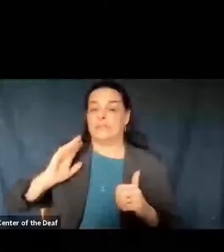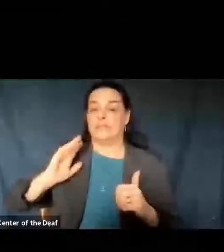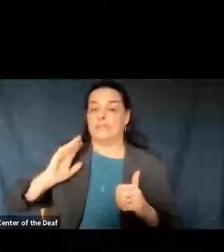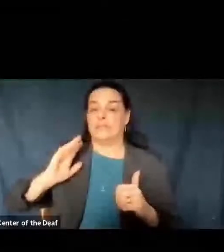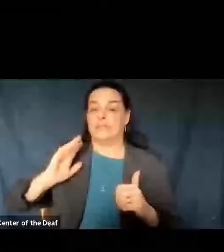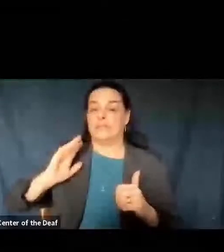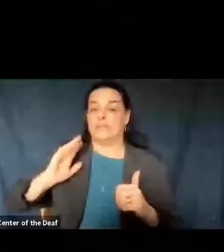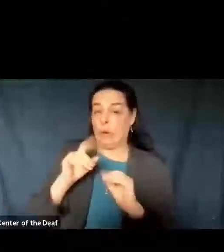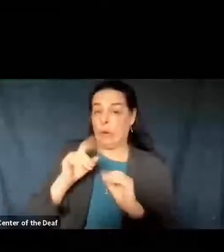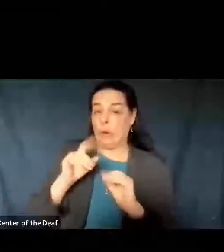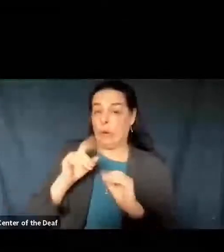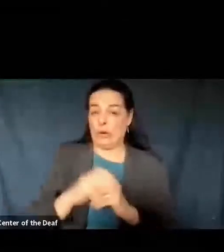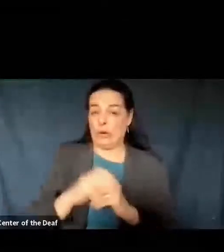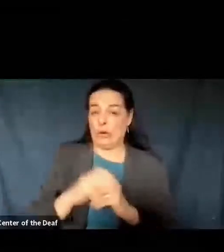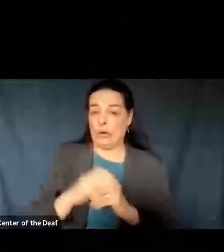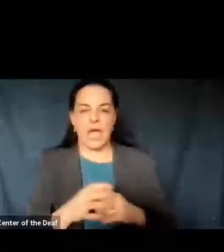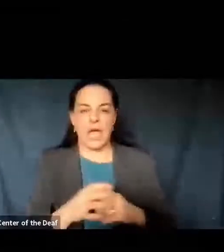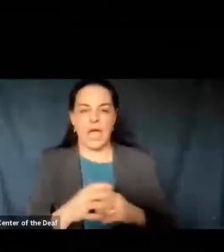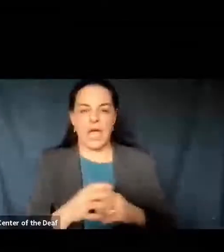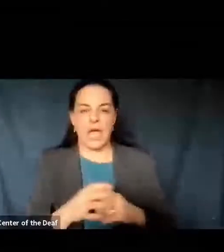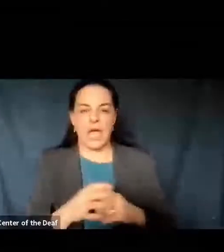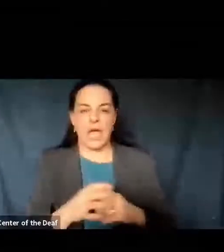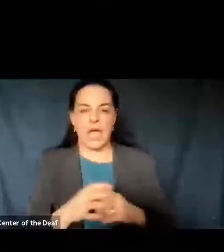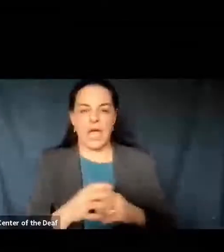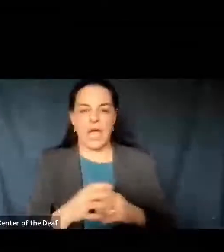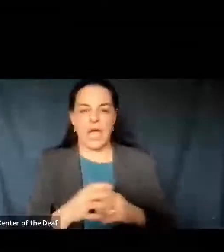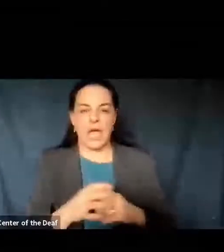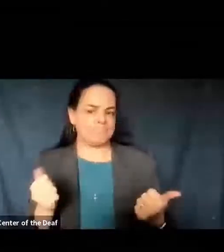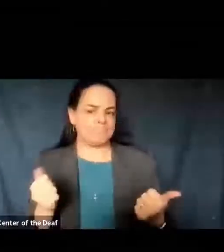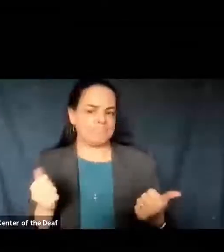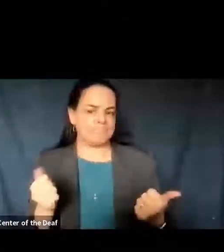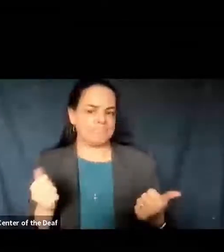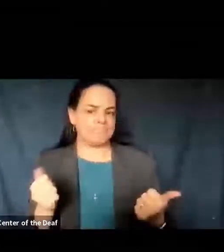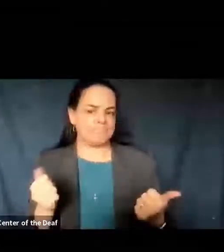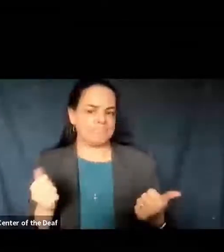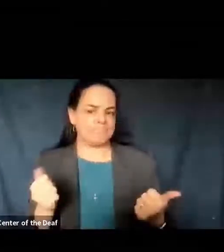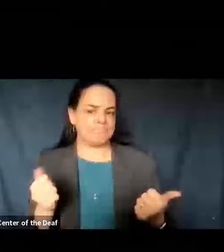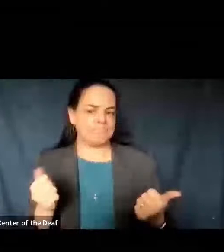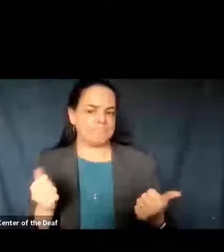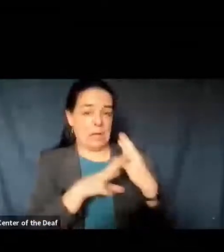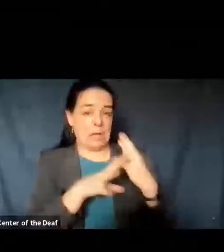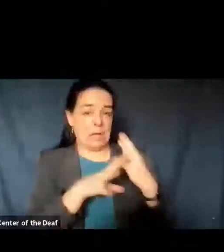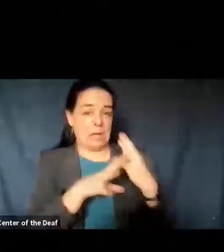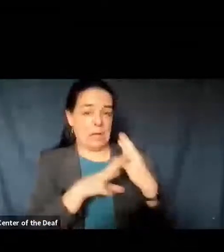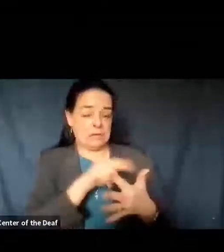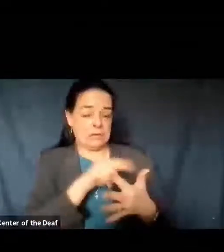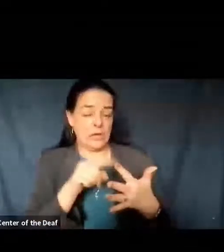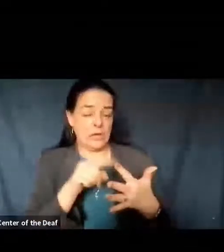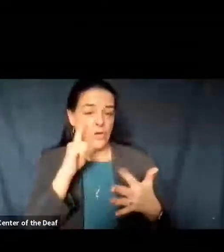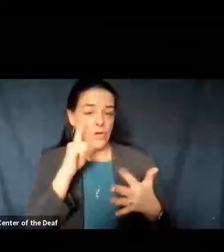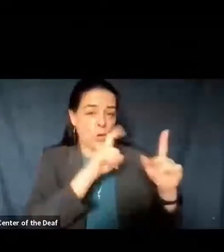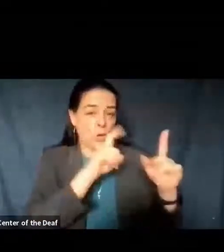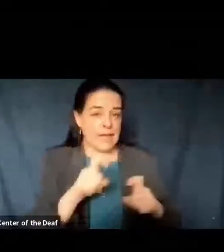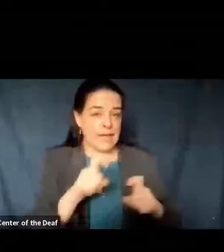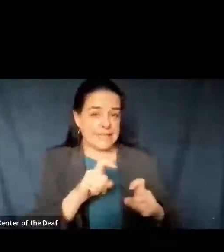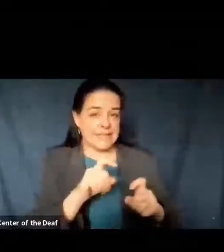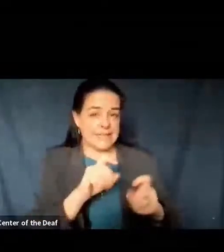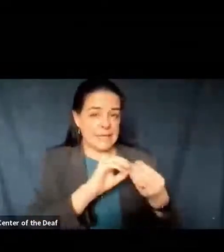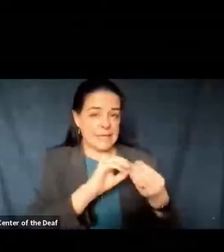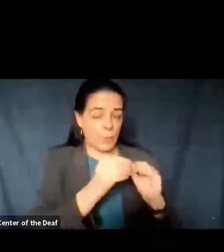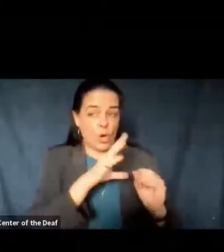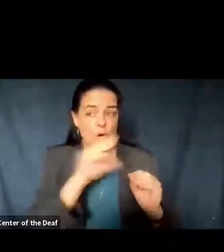I don't know that. So the yellow traffic lights are in testing volume and turnaround time and in new